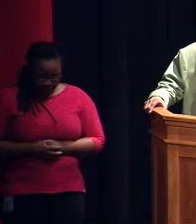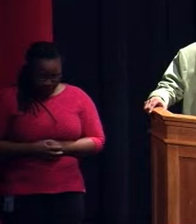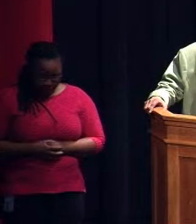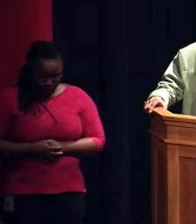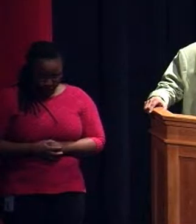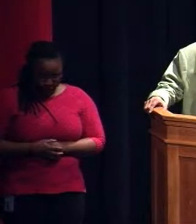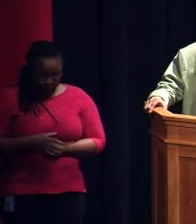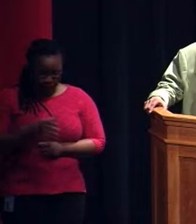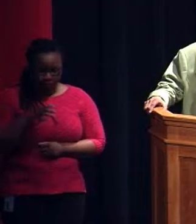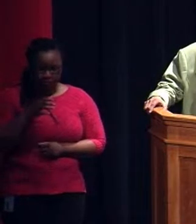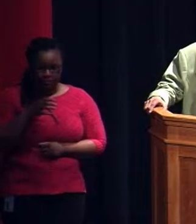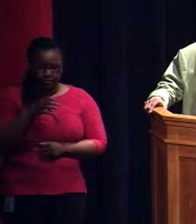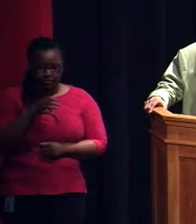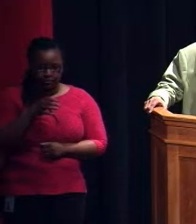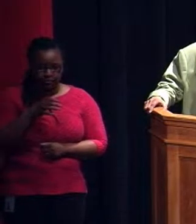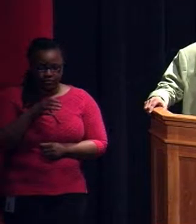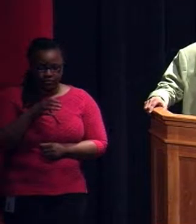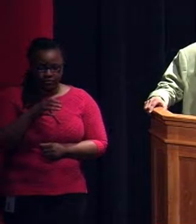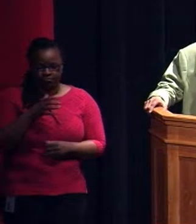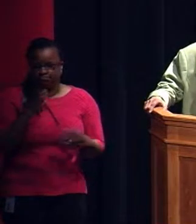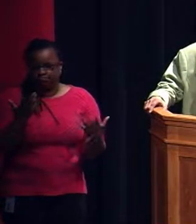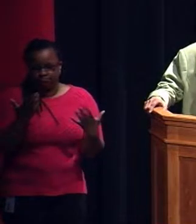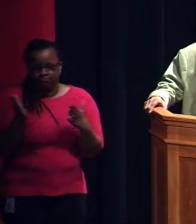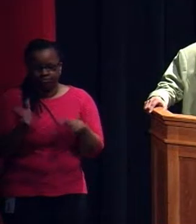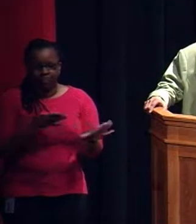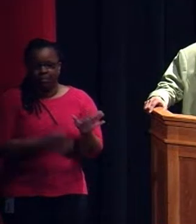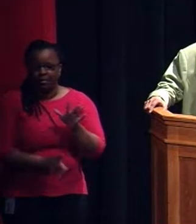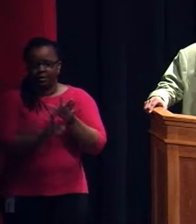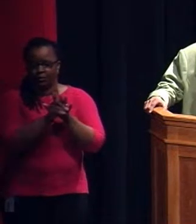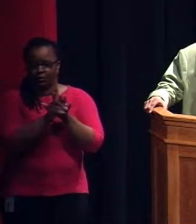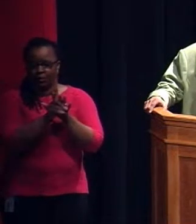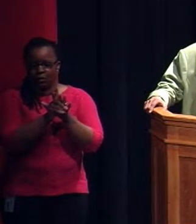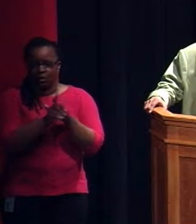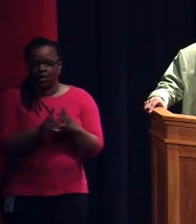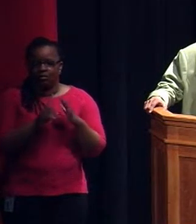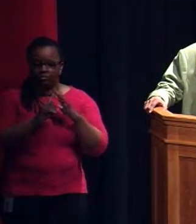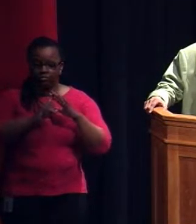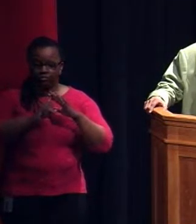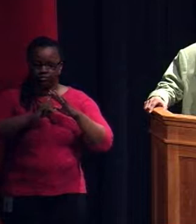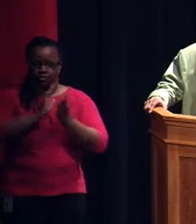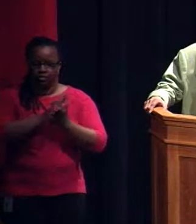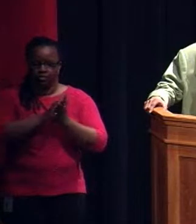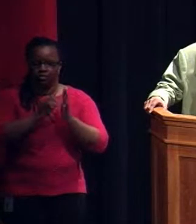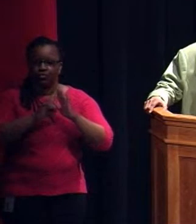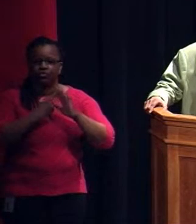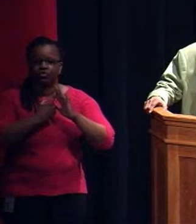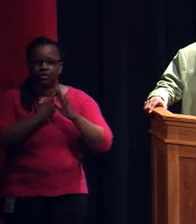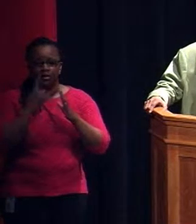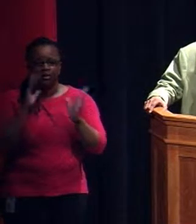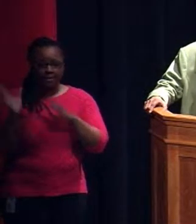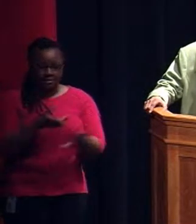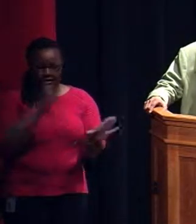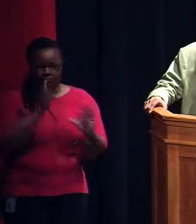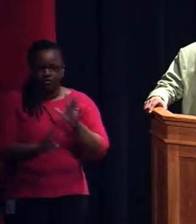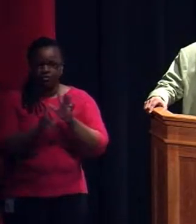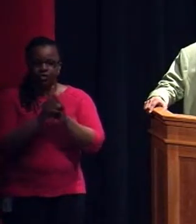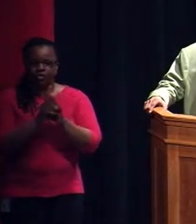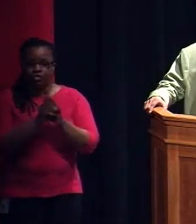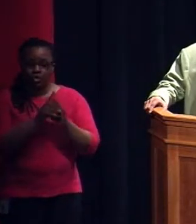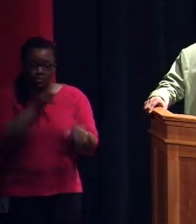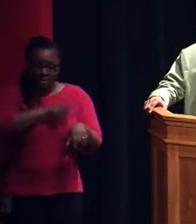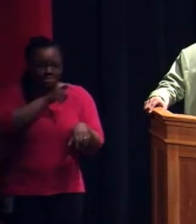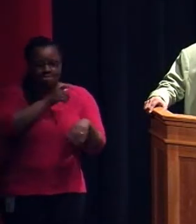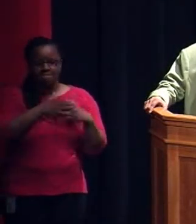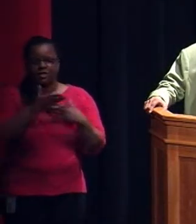scheduled to arrive 30 minutes after school had started, all by ourselves, to enter the